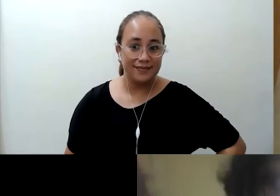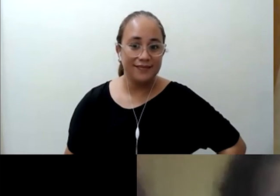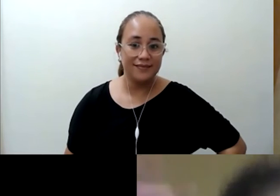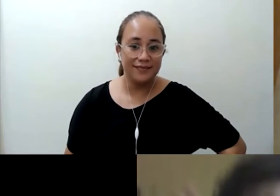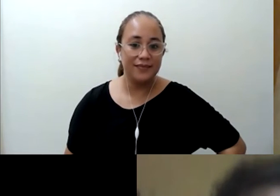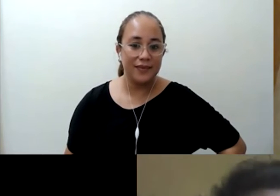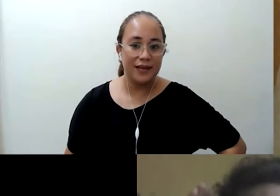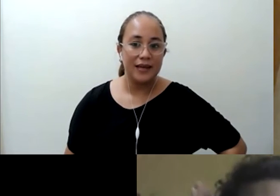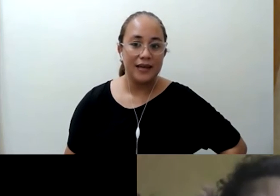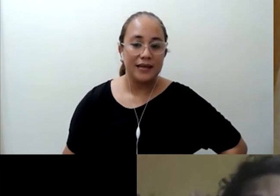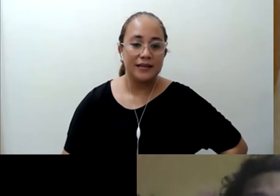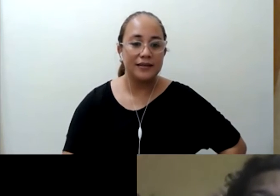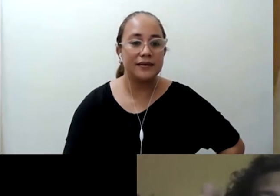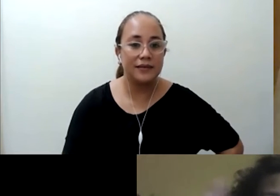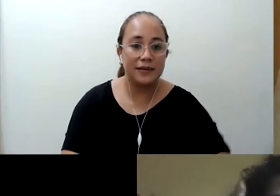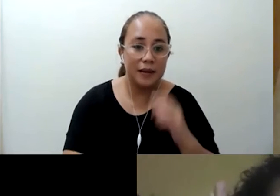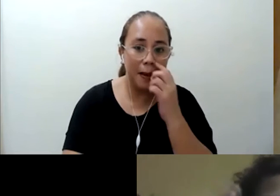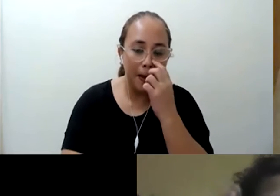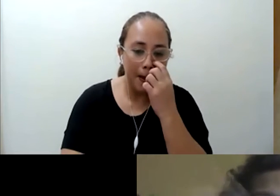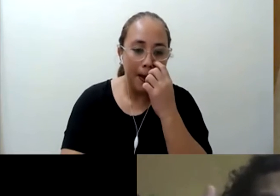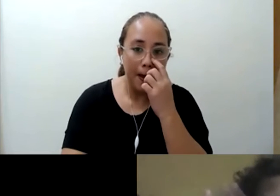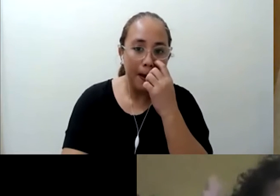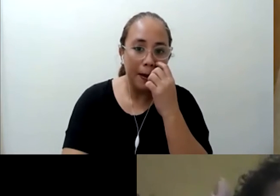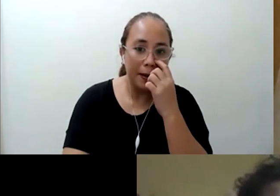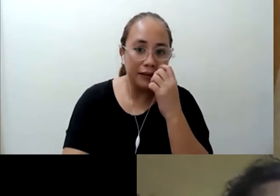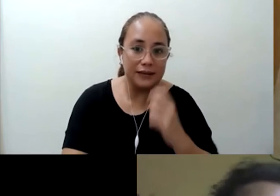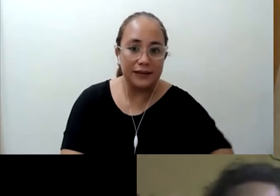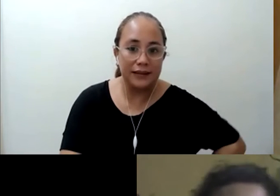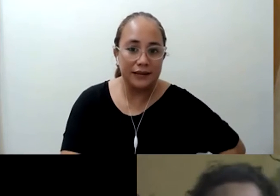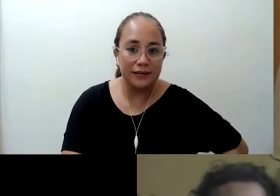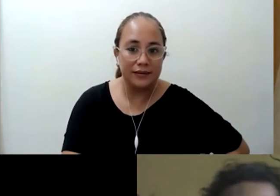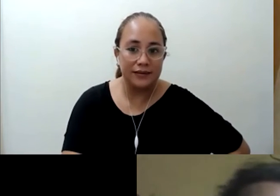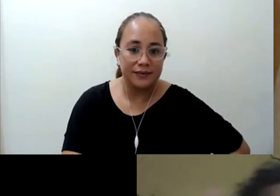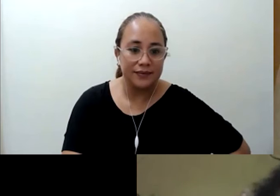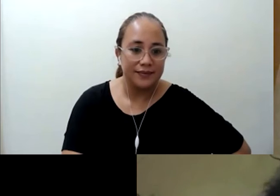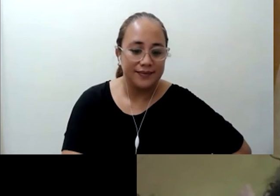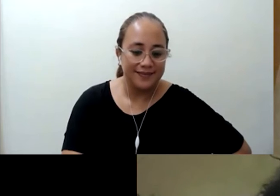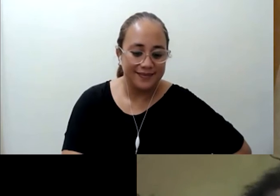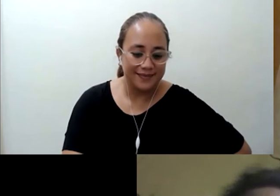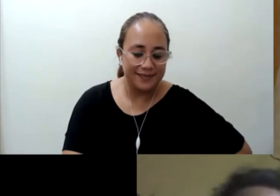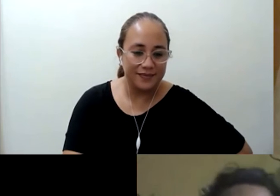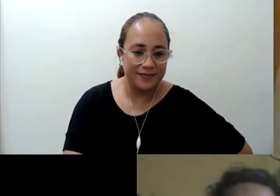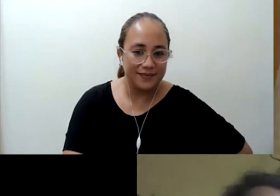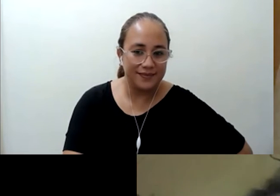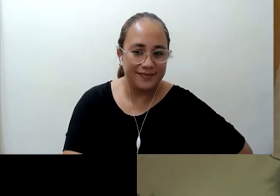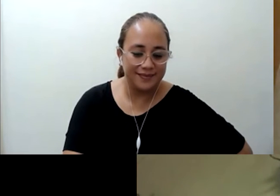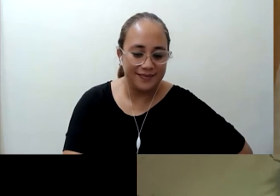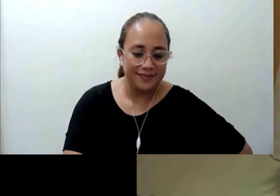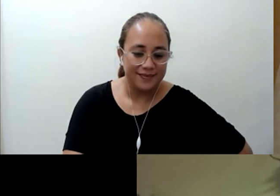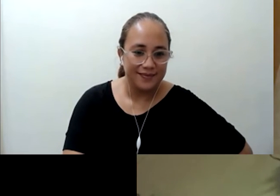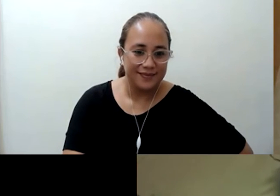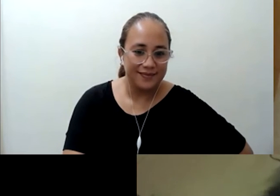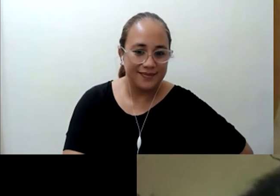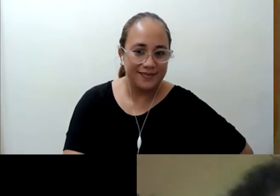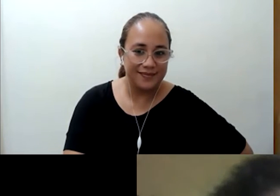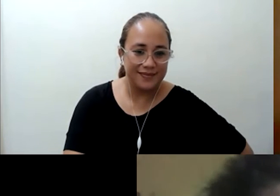Who would be breaking us into groups? Okay, Shaq will be done to do it. Marvin having some